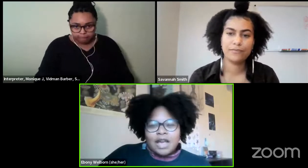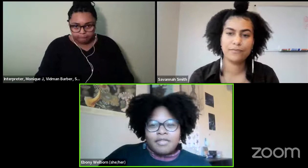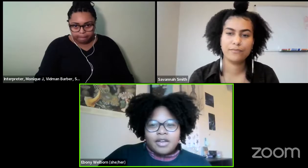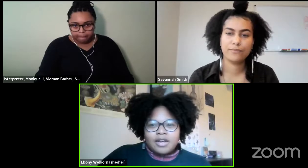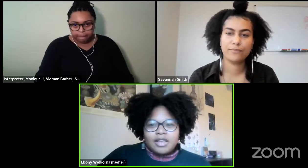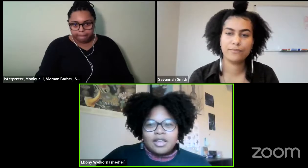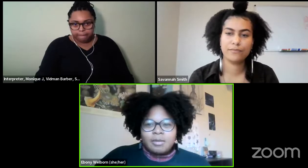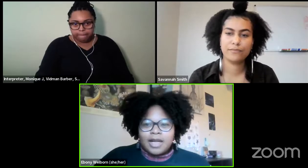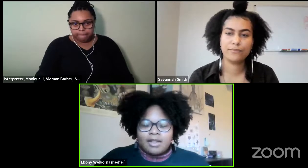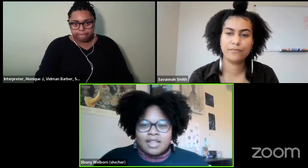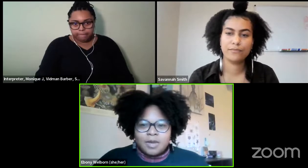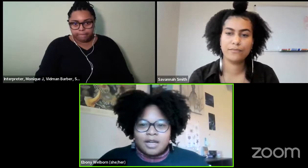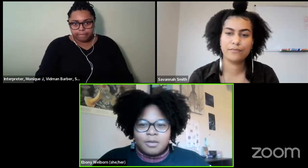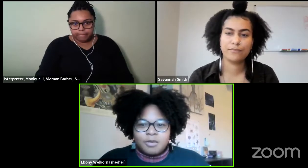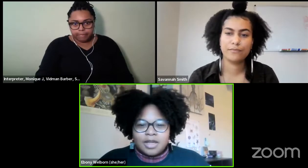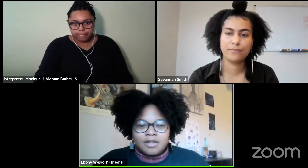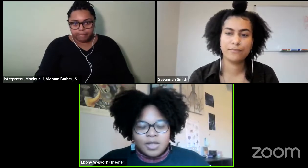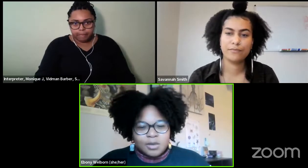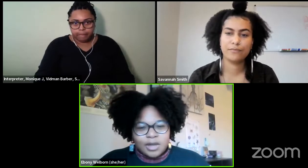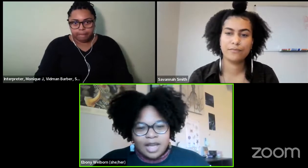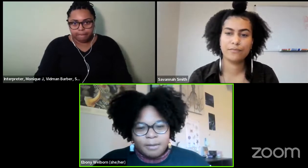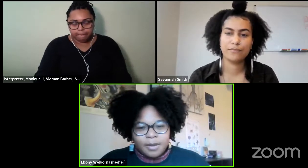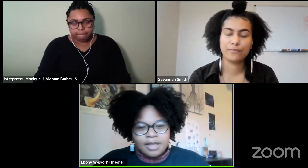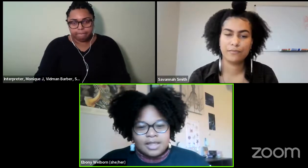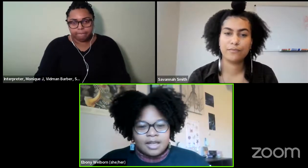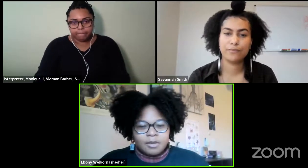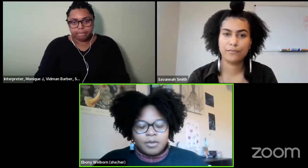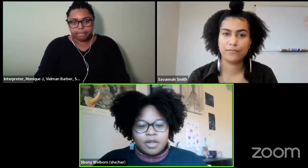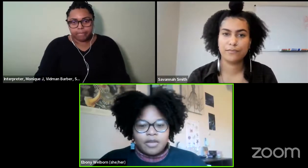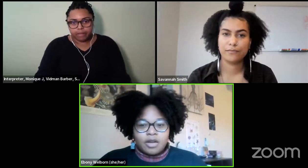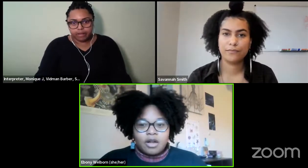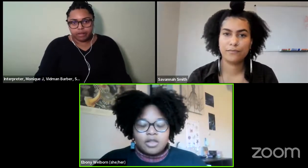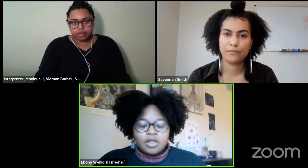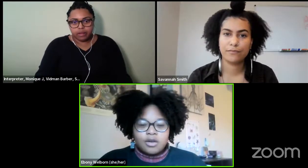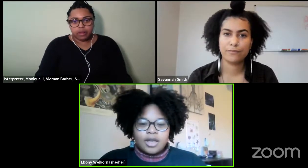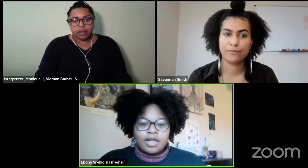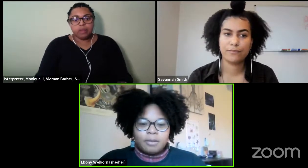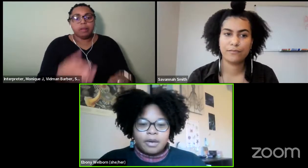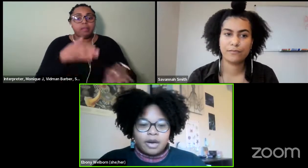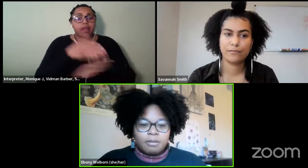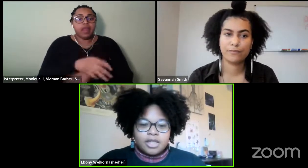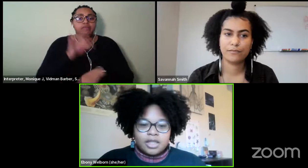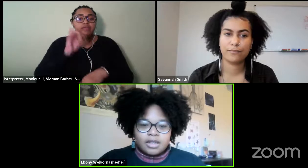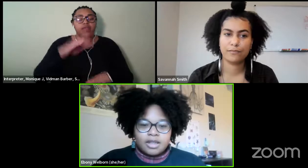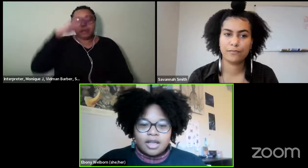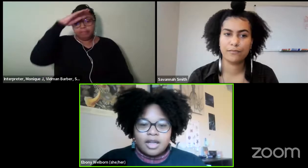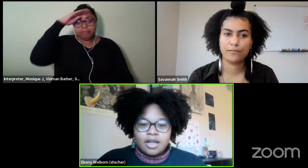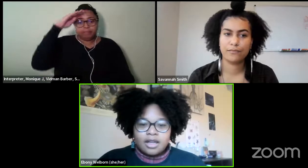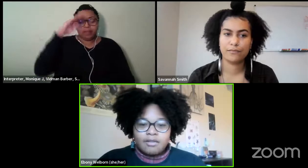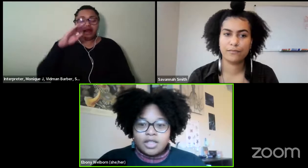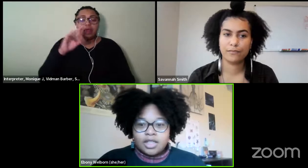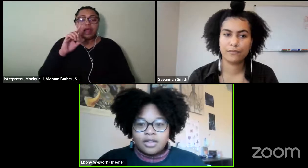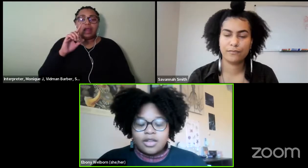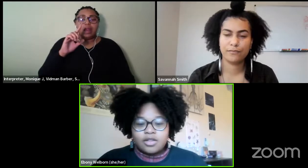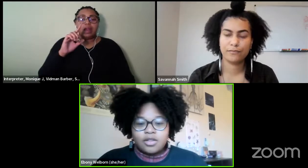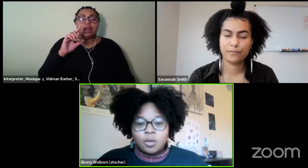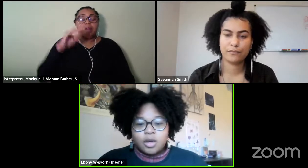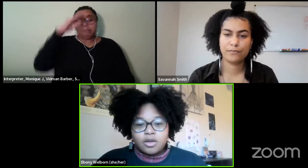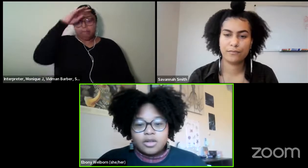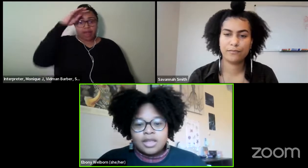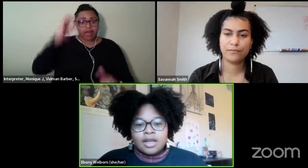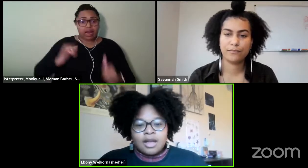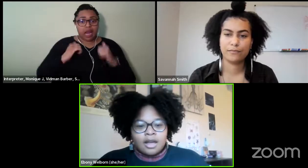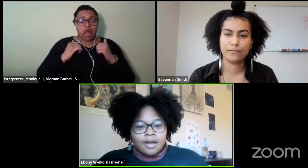But after the Black Lives Matter movement of 2020 happened, we really felt called to go ahead and put our mission and vision out there